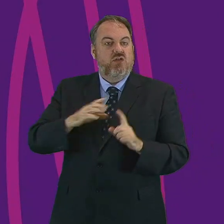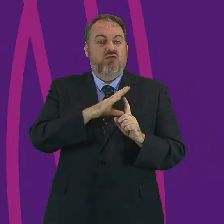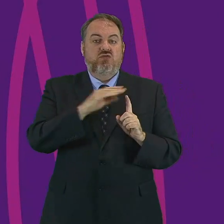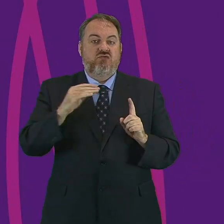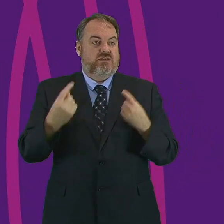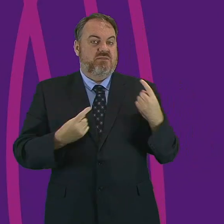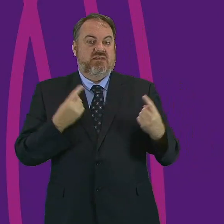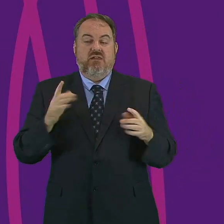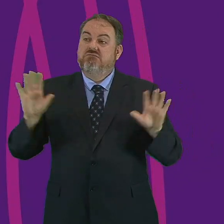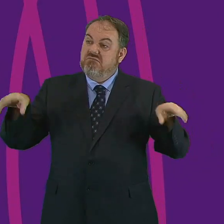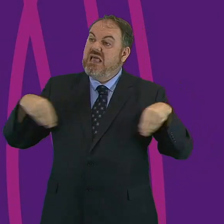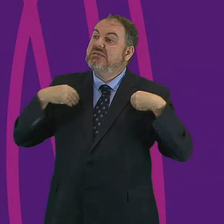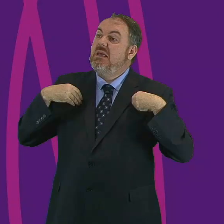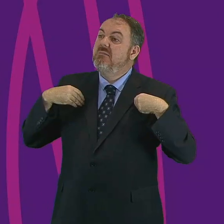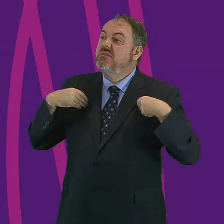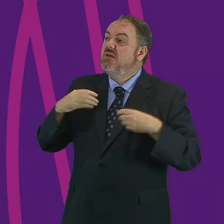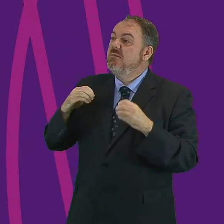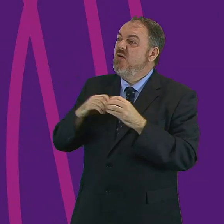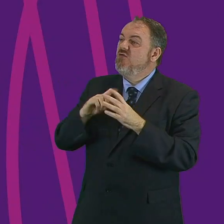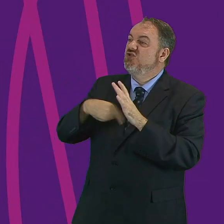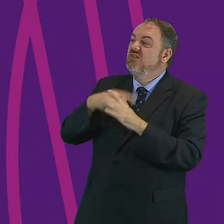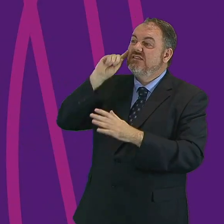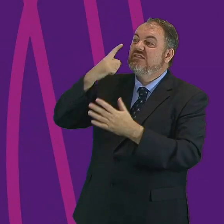David Stewart.